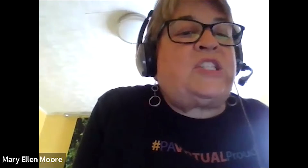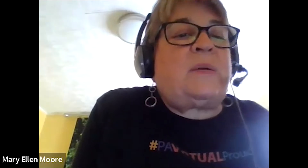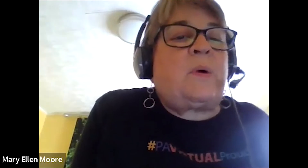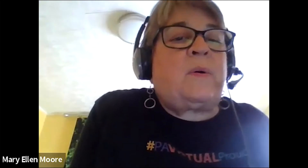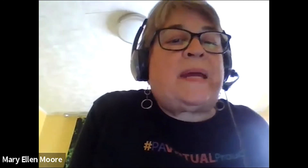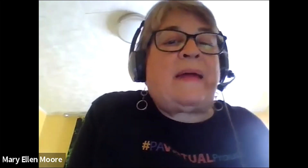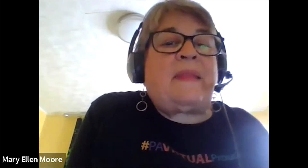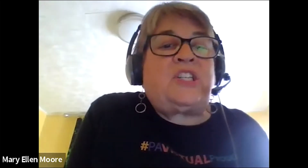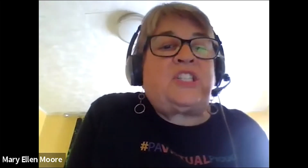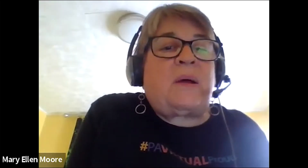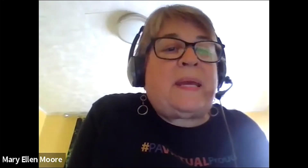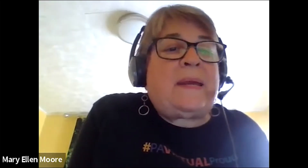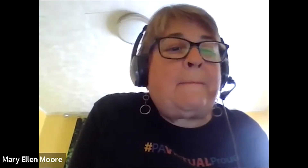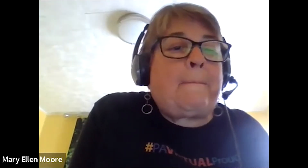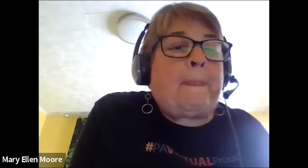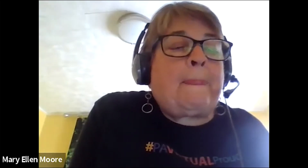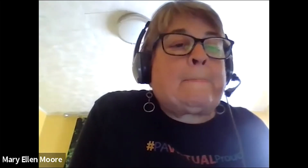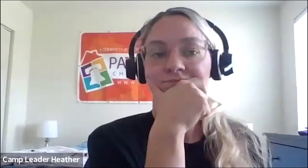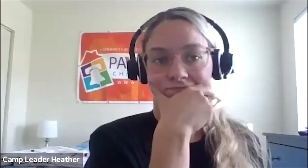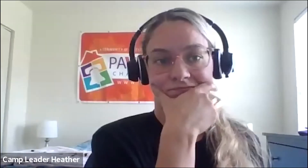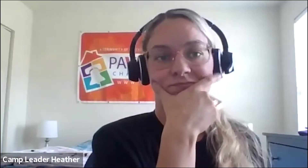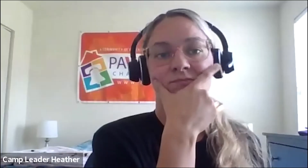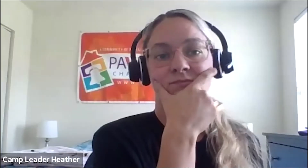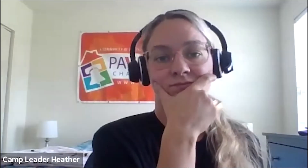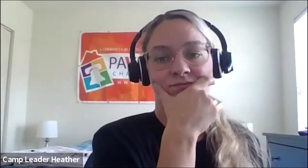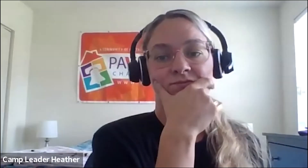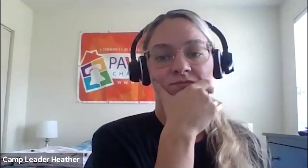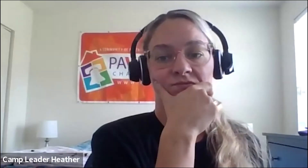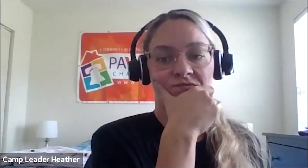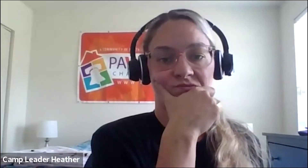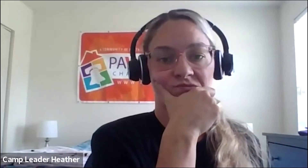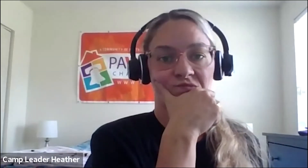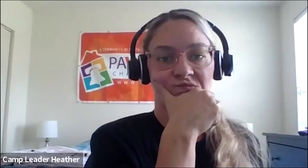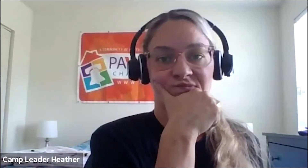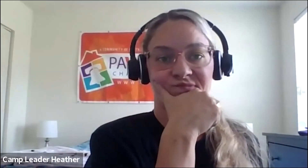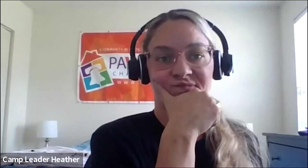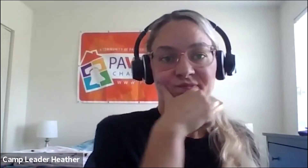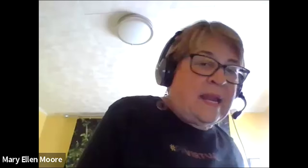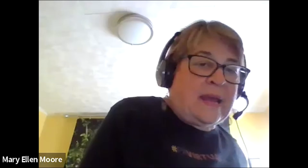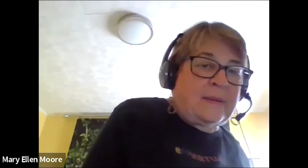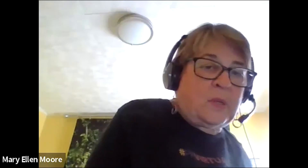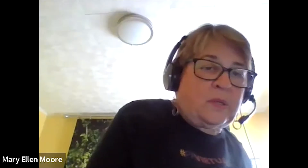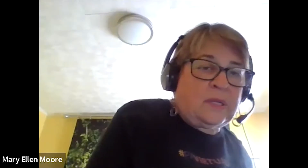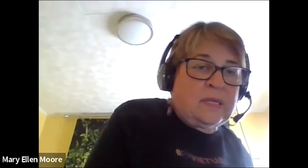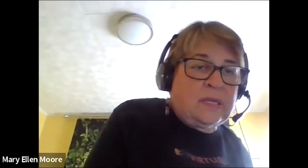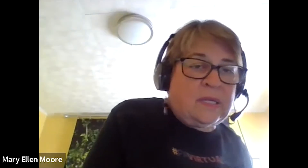Renji, weren't we? And then Shelby. Mm-hmm. Renji, do you want to do an animal?